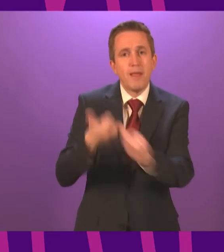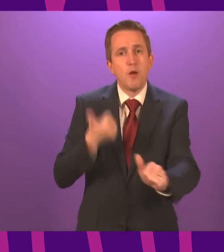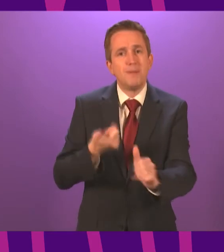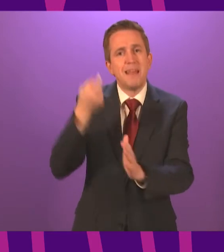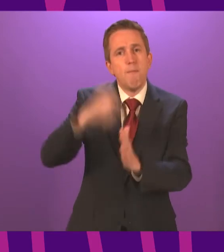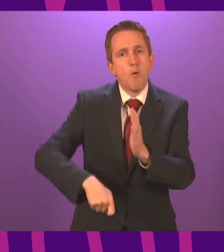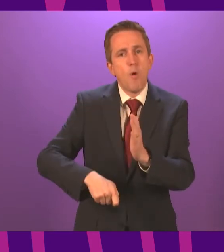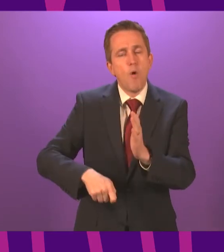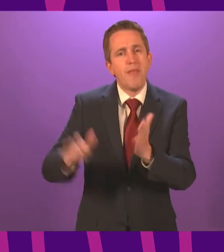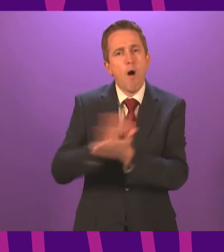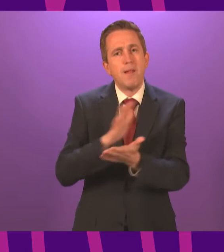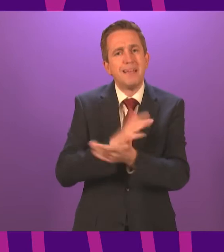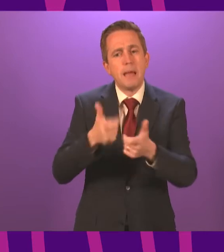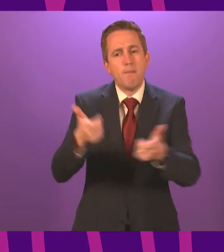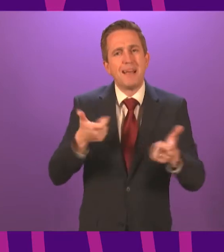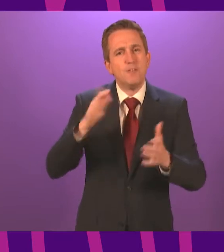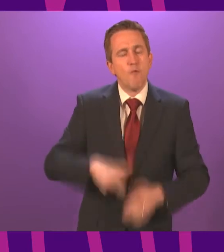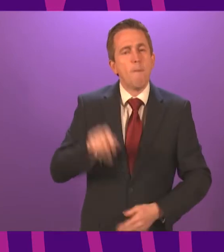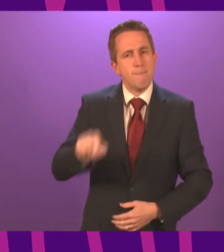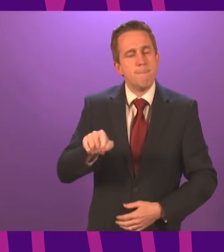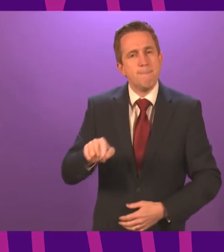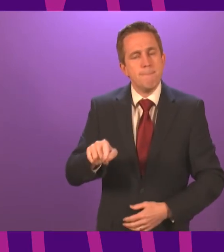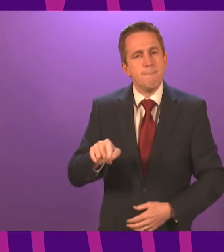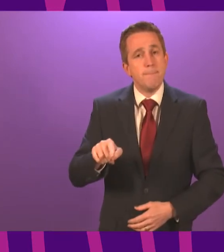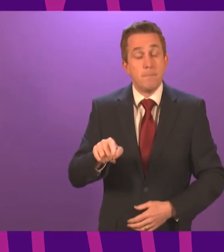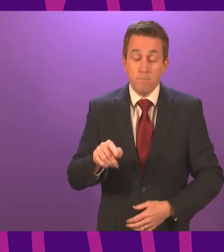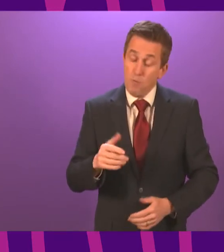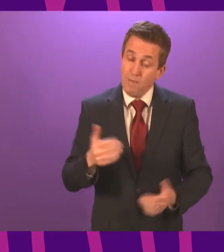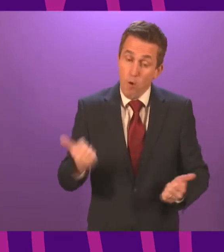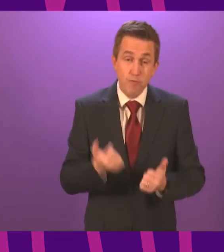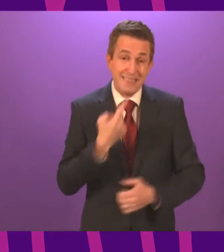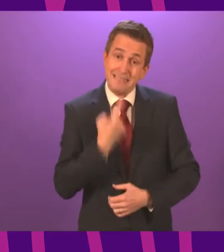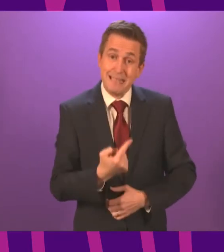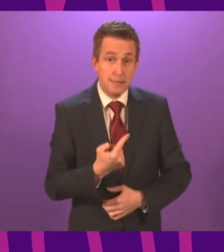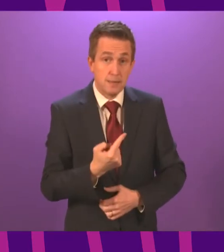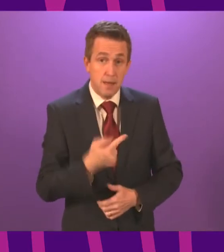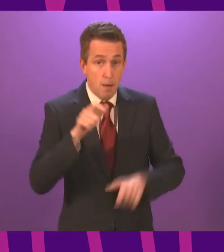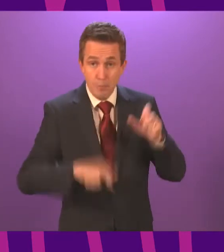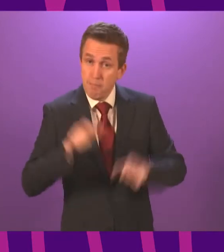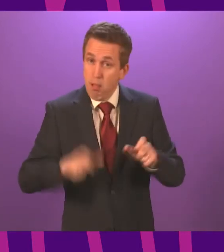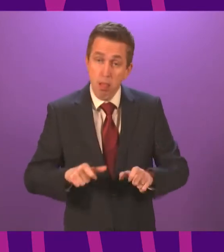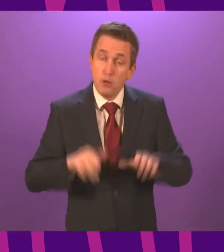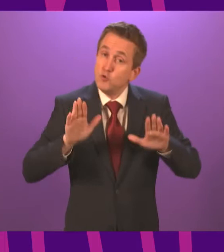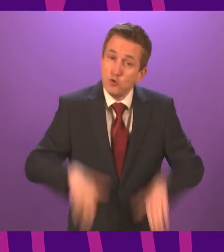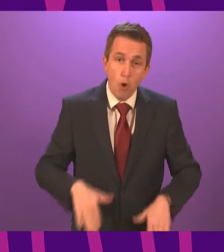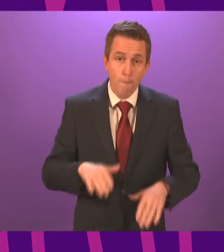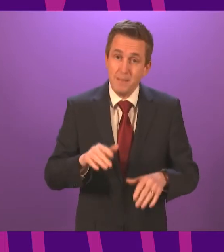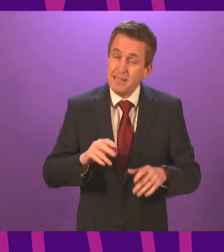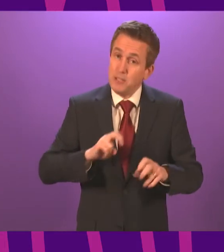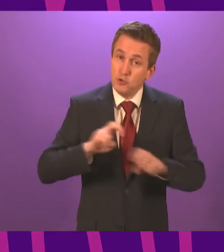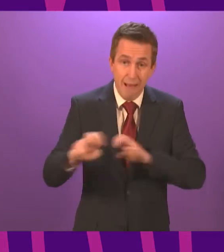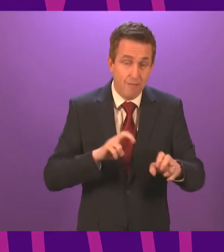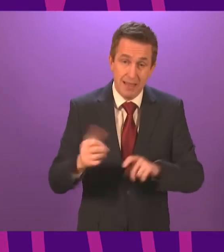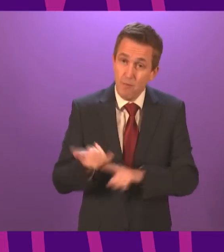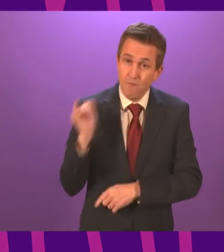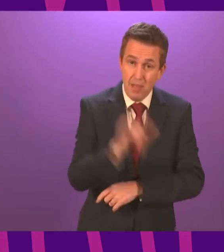package from. But we would certainly make the point that, and we have done for some time, is that people shouldn't be travelling unnecessarily. So people should engage